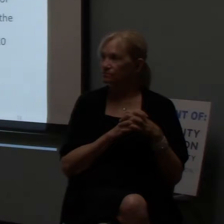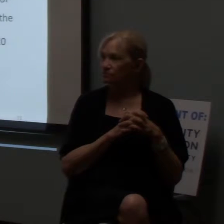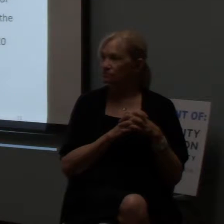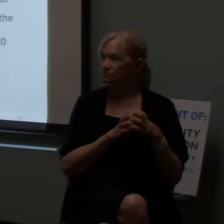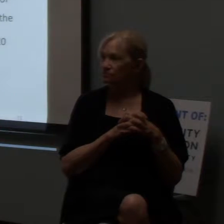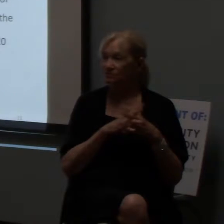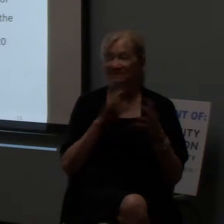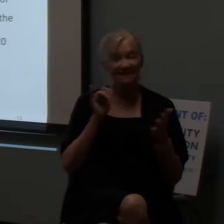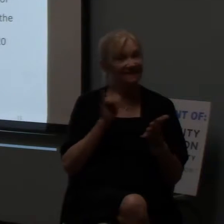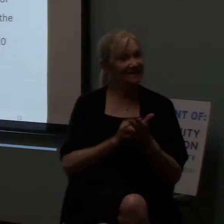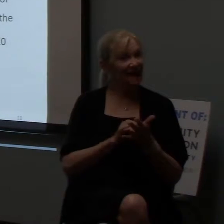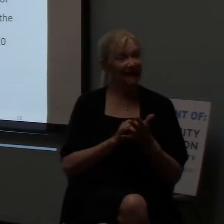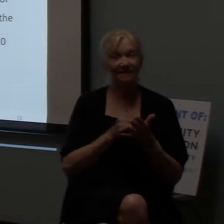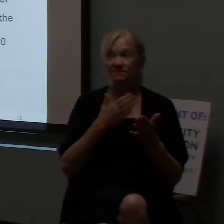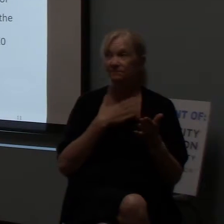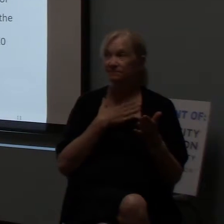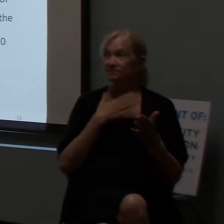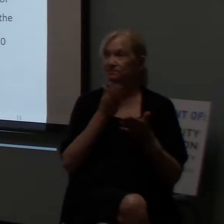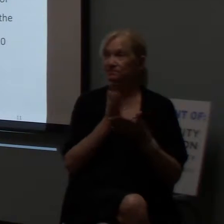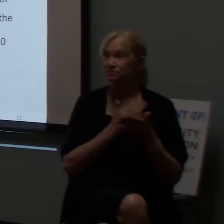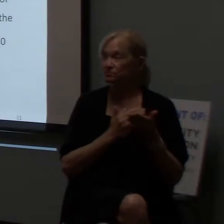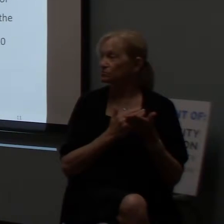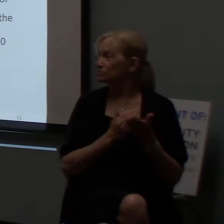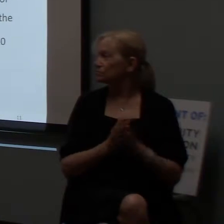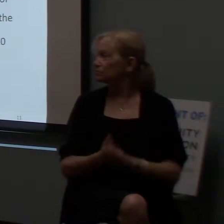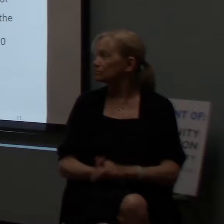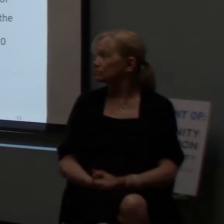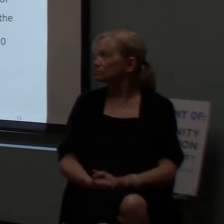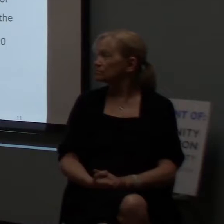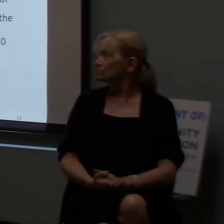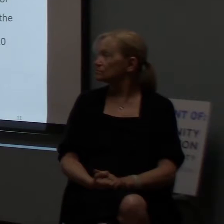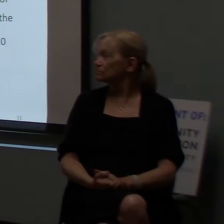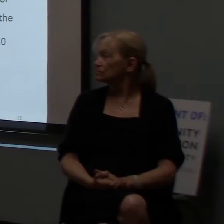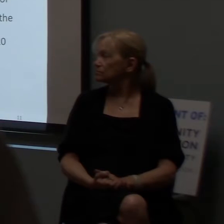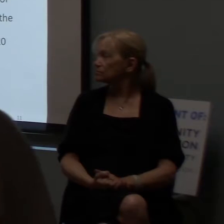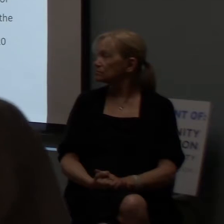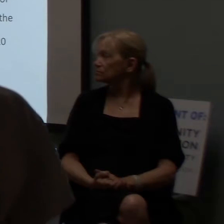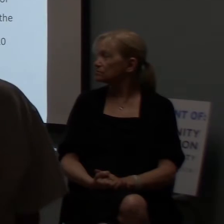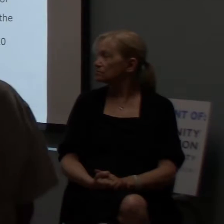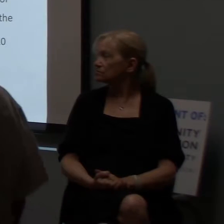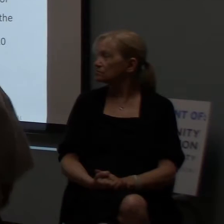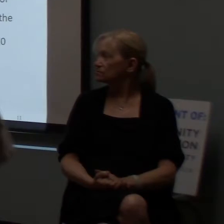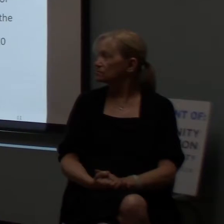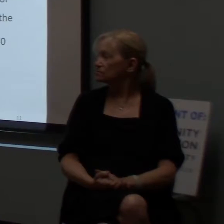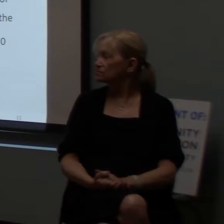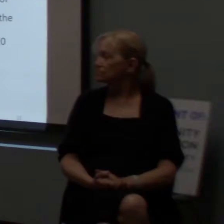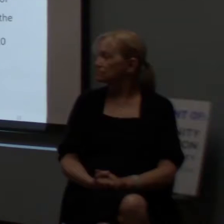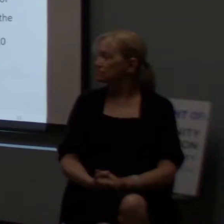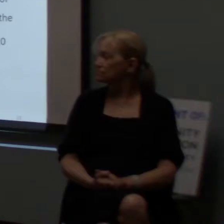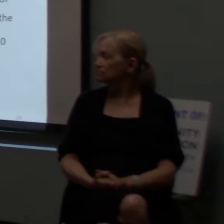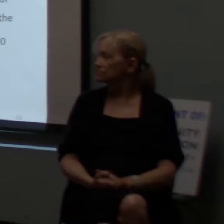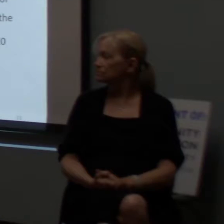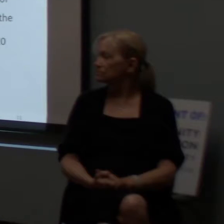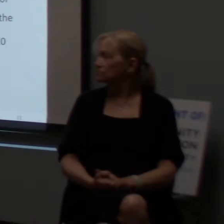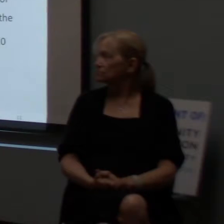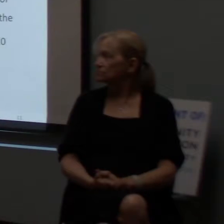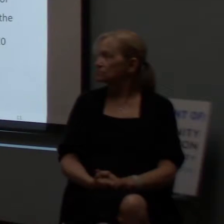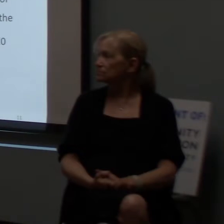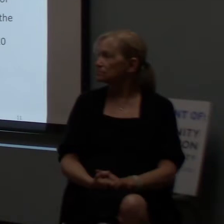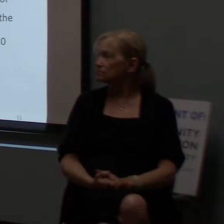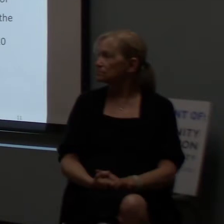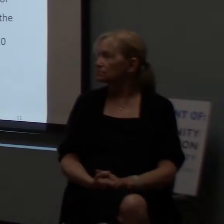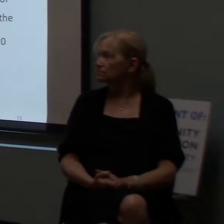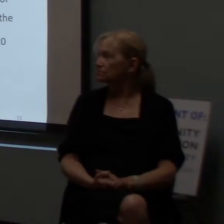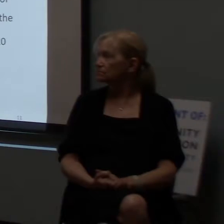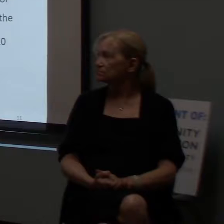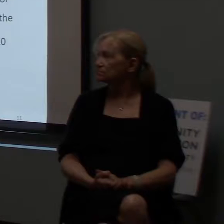that's the end of my section, and next we can go on to Celeste. If you have any questions. Yeah, so is there discussion on